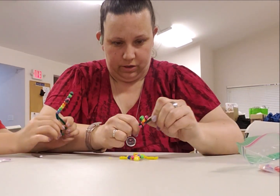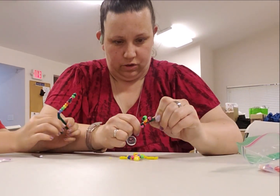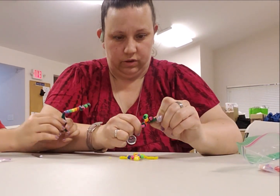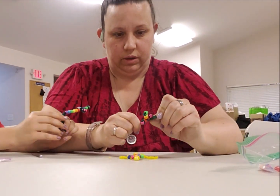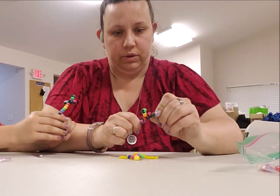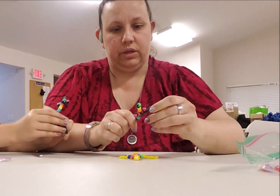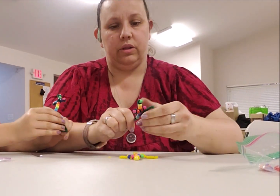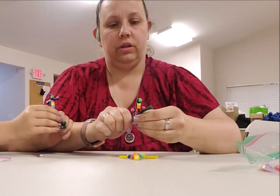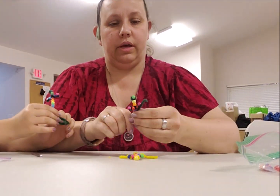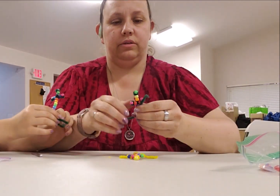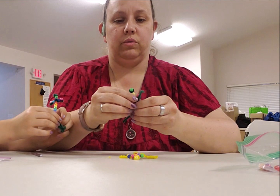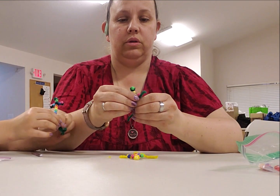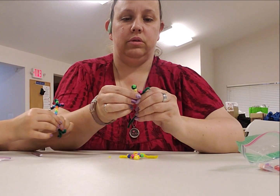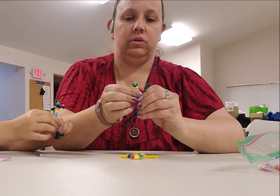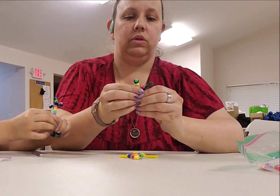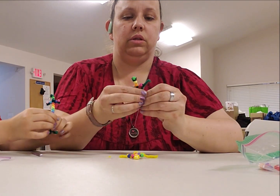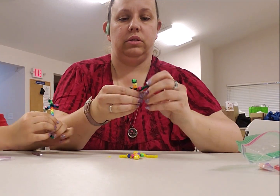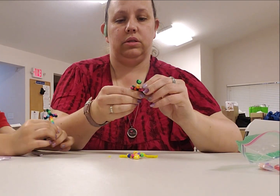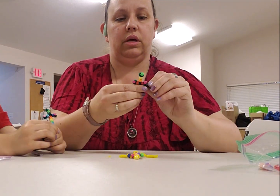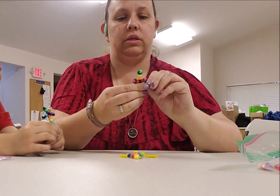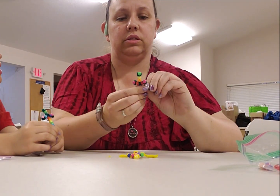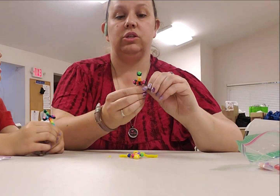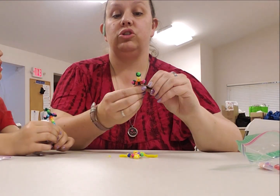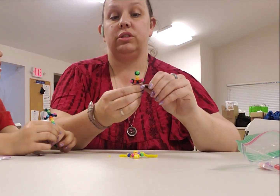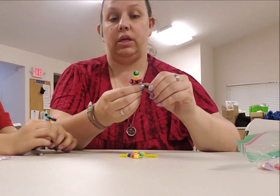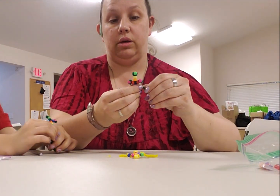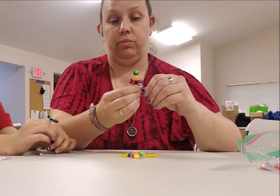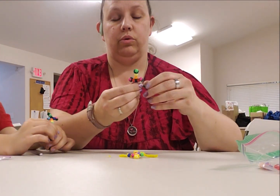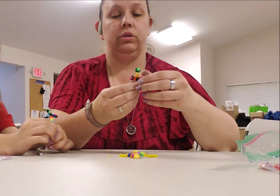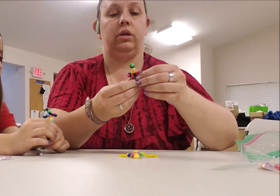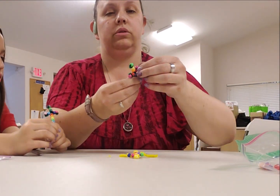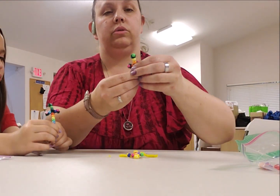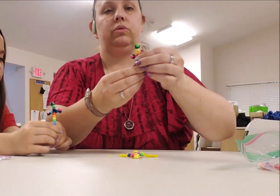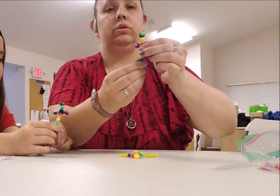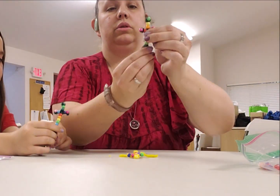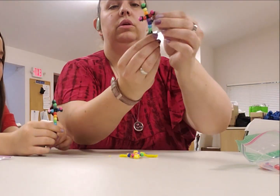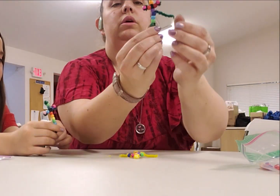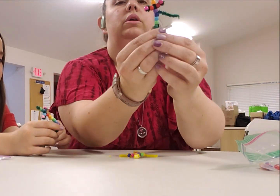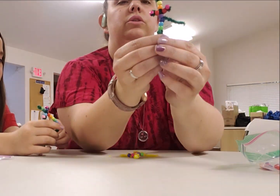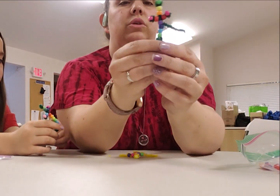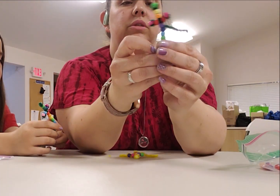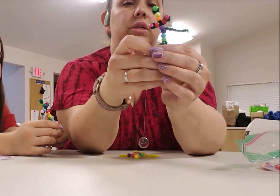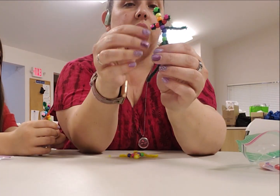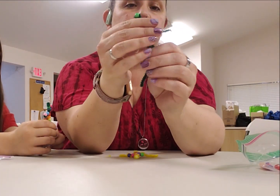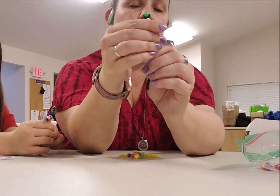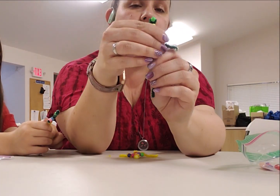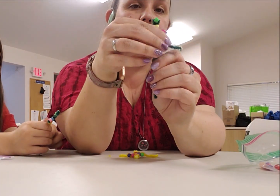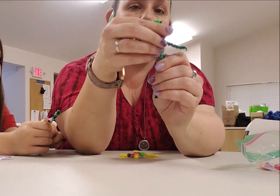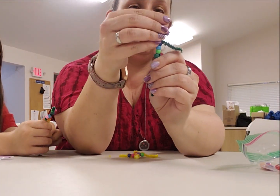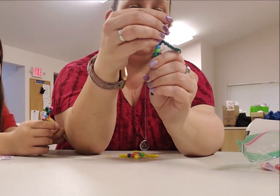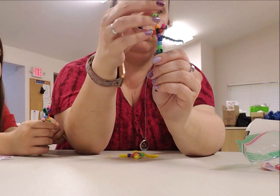Just like we did on the last one, so that it kind of cinches that up. Hold on, I'll do yours. So you can see that's holding that green